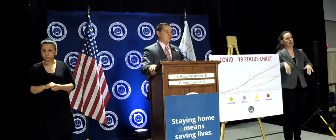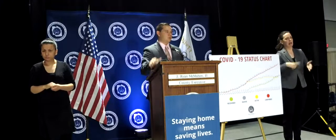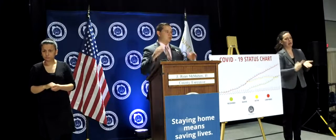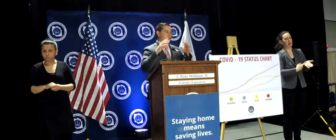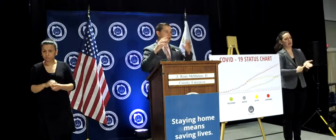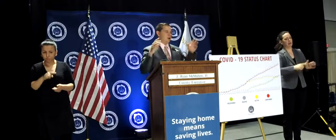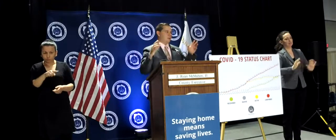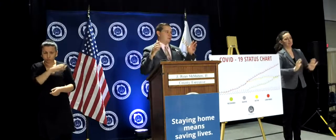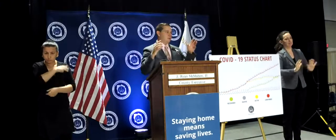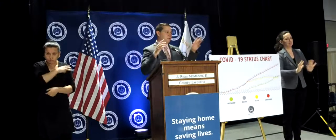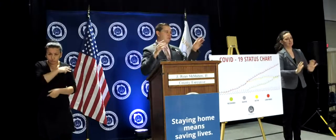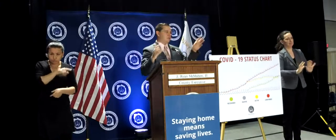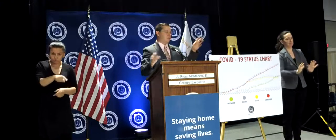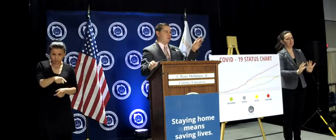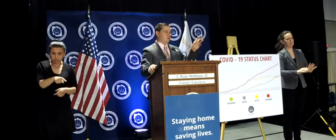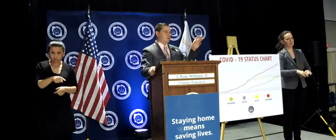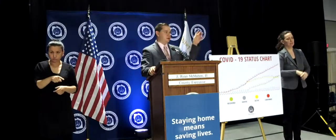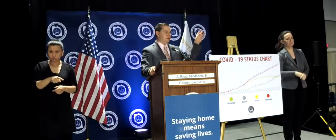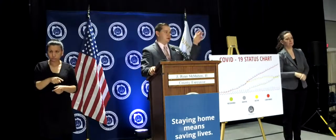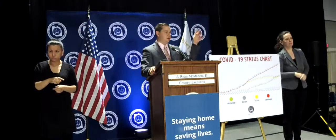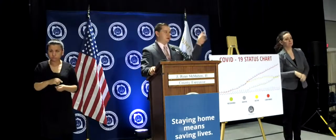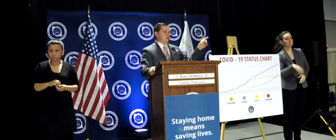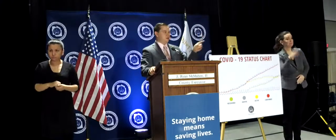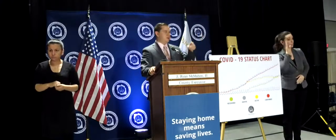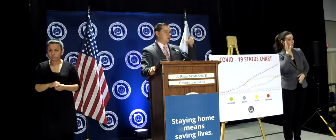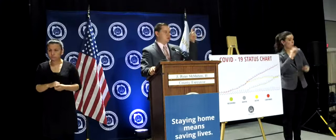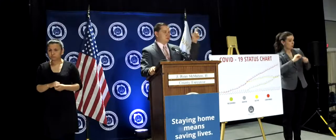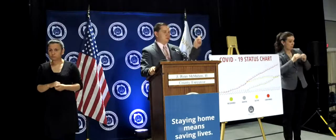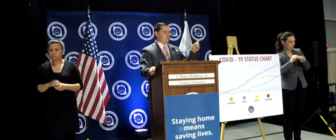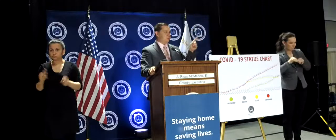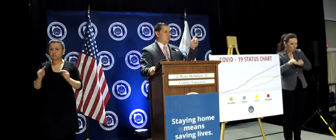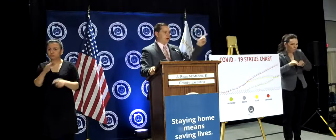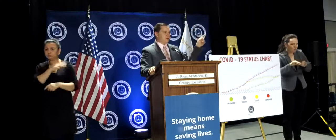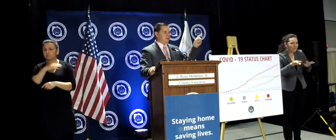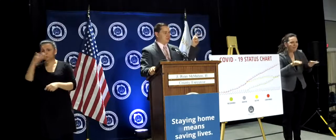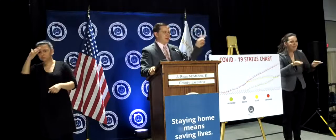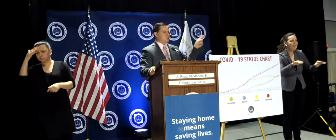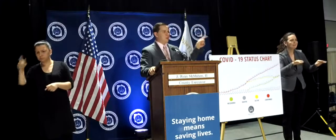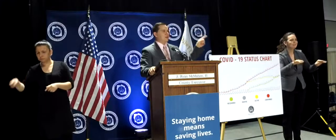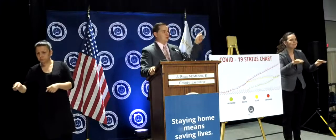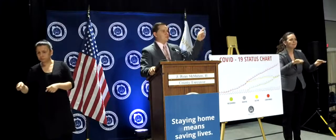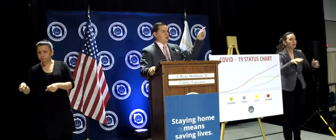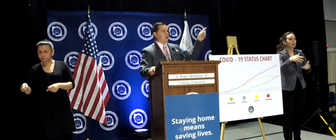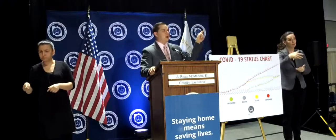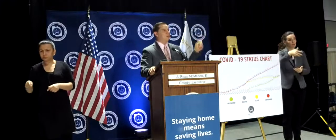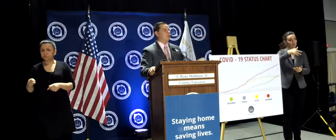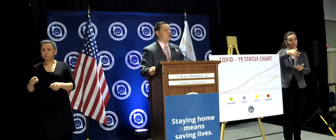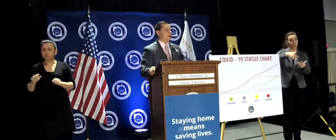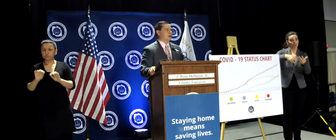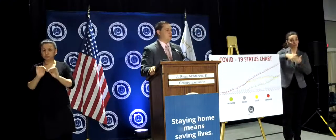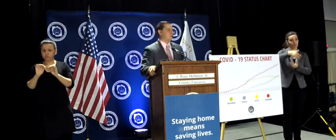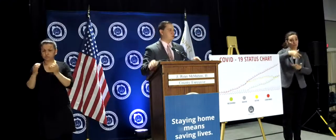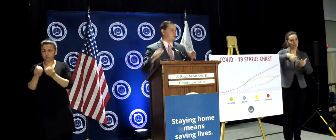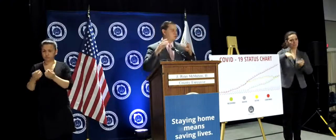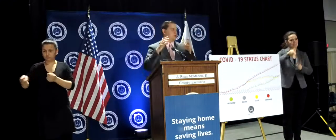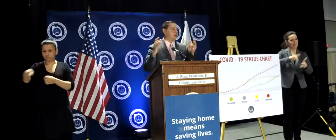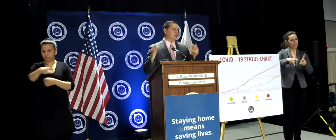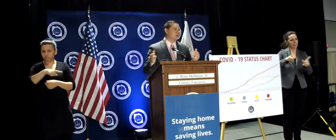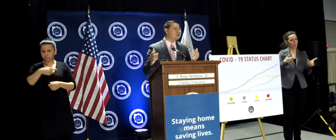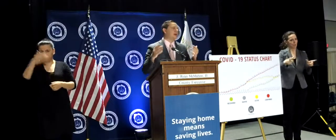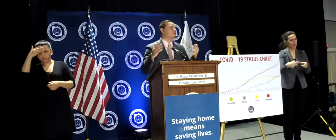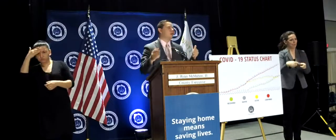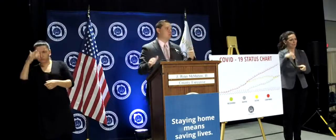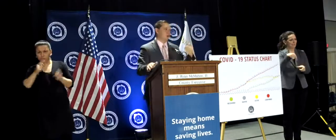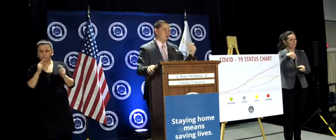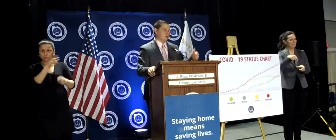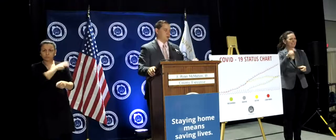Because there's community spread, but then you could see affiliations that you can point out and say that's why those went up, and it's